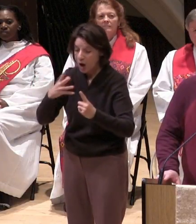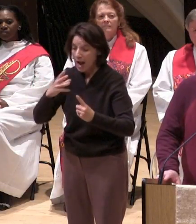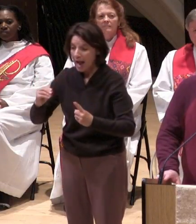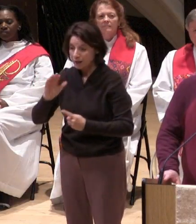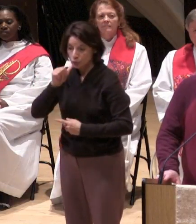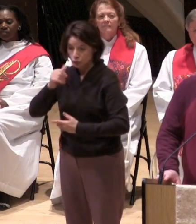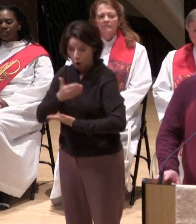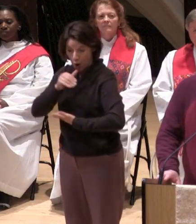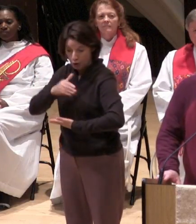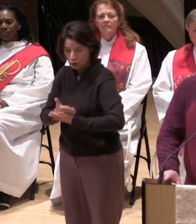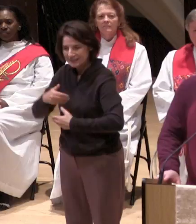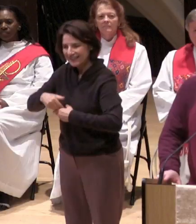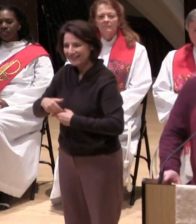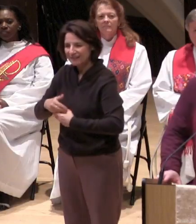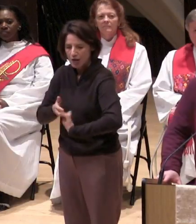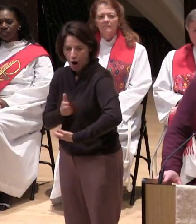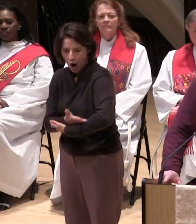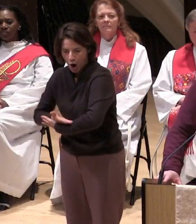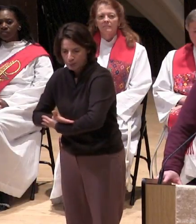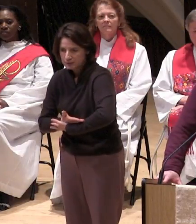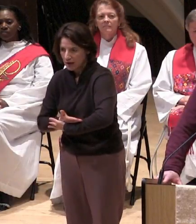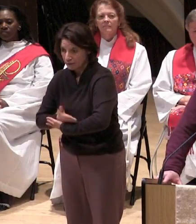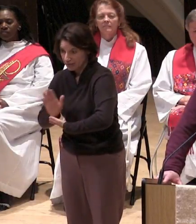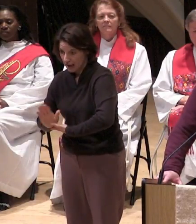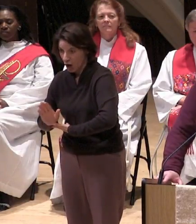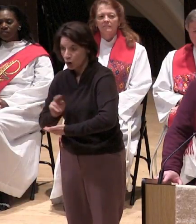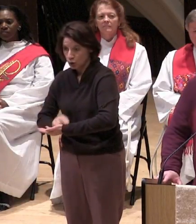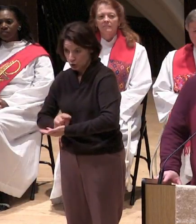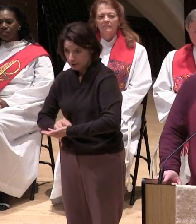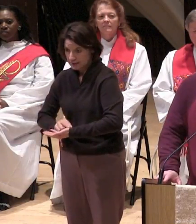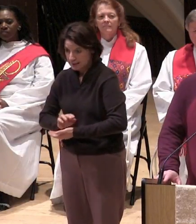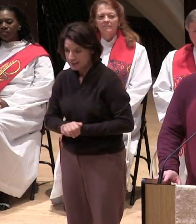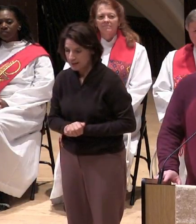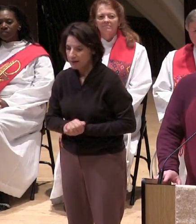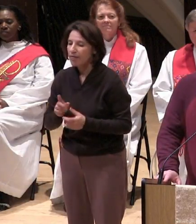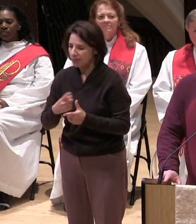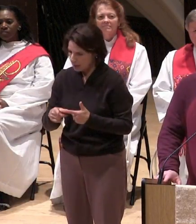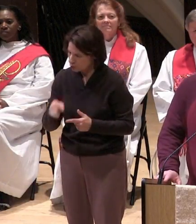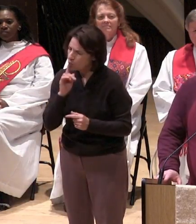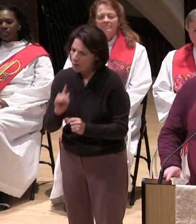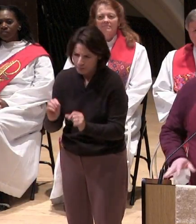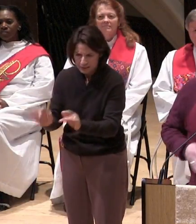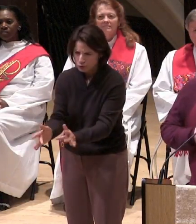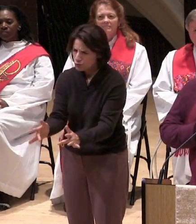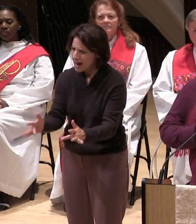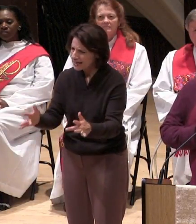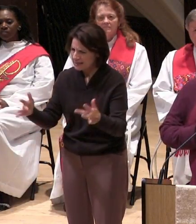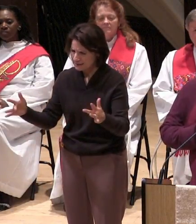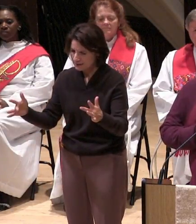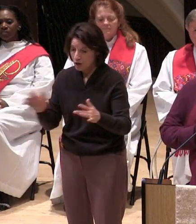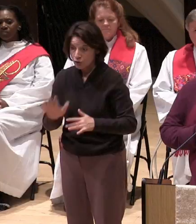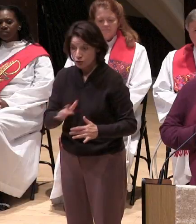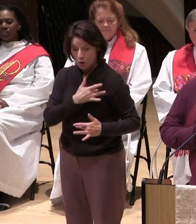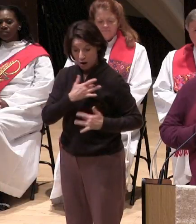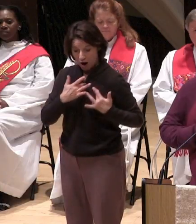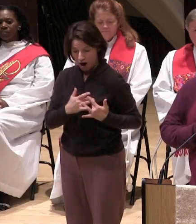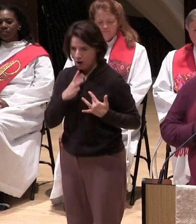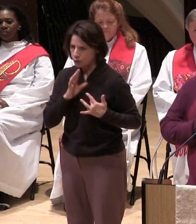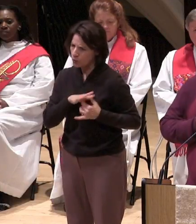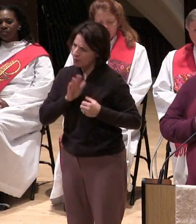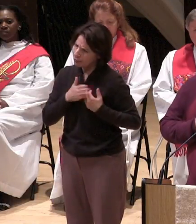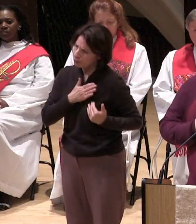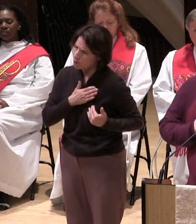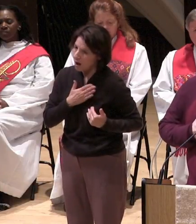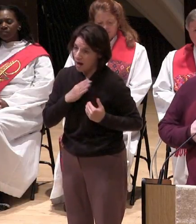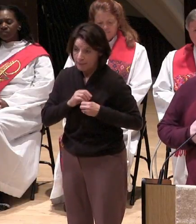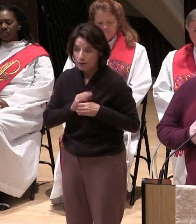Then you shall be radiant in what you see. Your heart shall throb and overflow, for